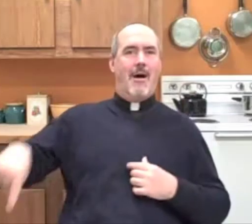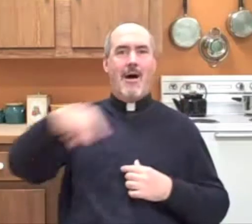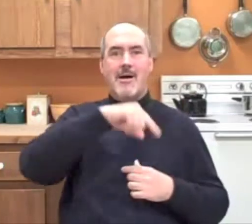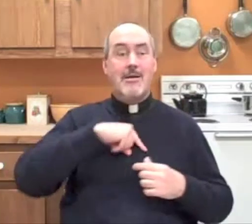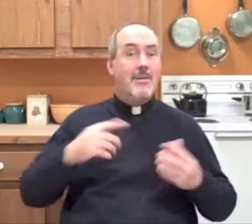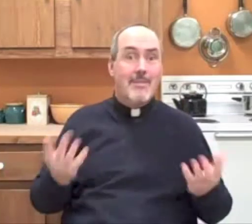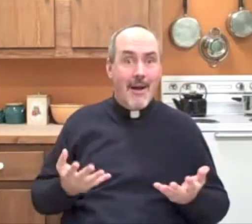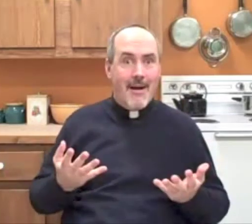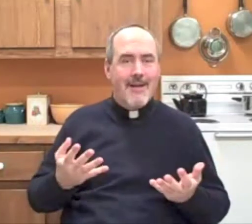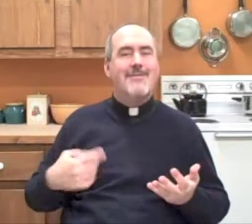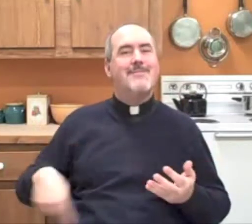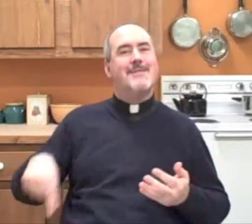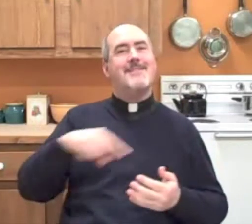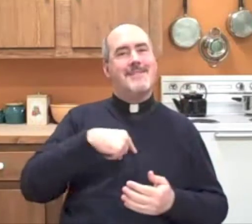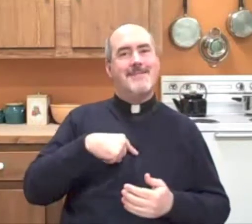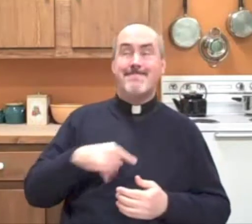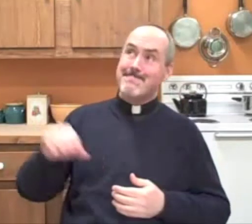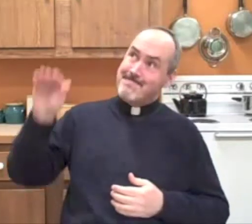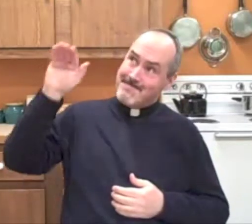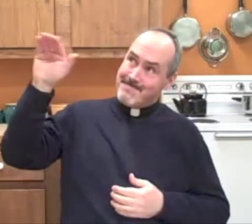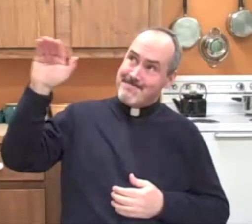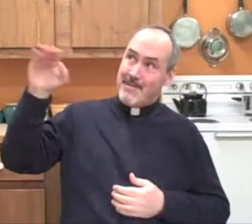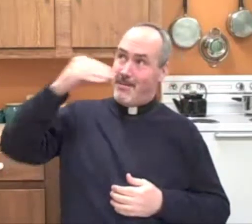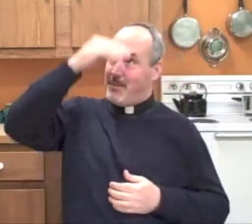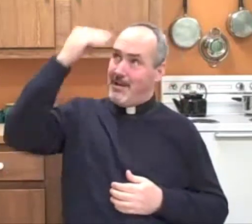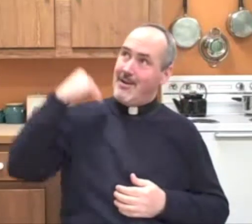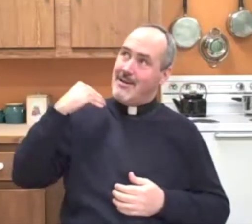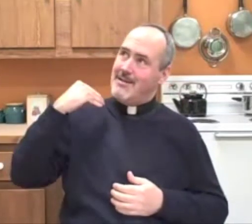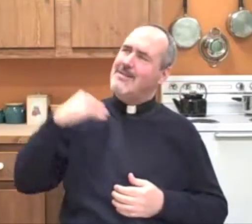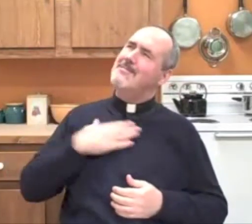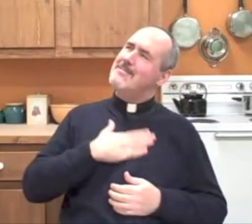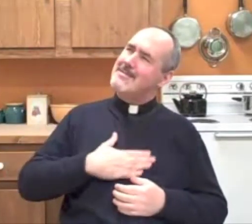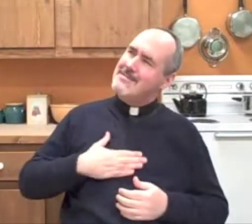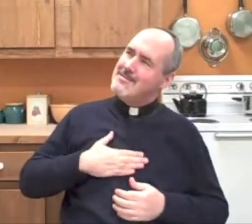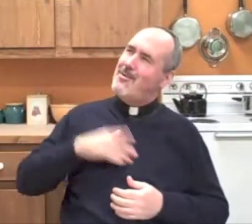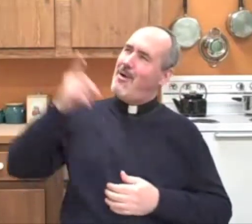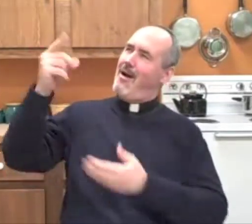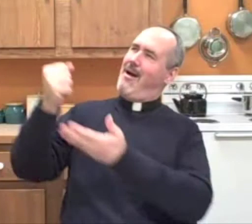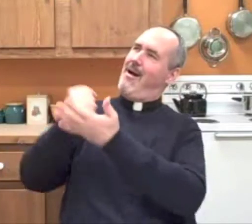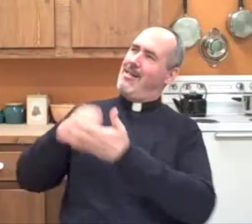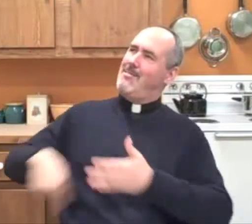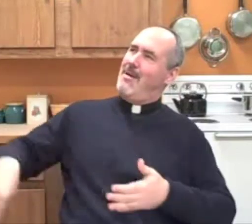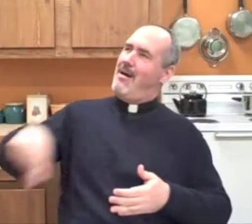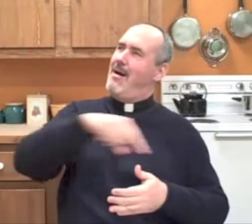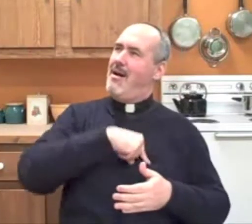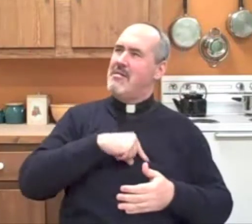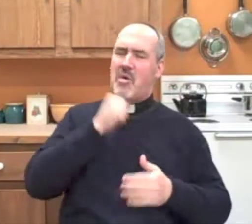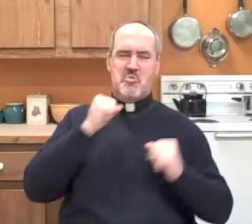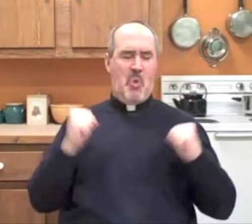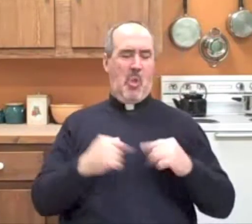The story of Our Lady of Laus inspires us to ask Mary to please help